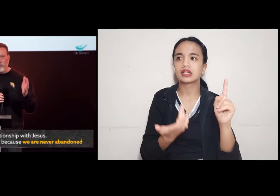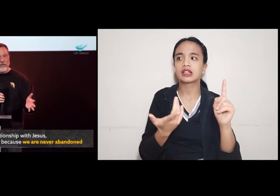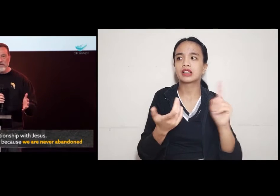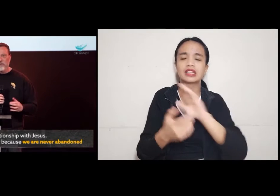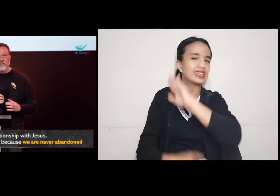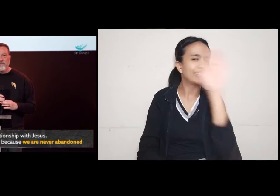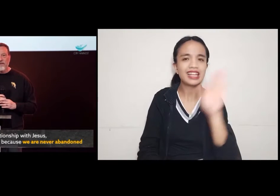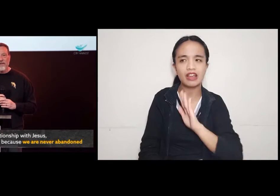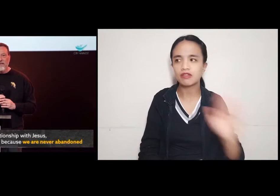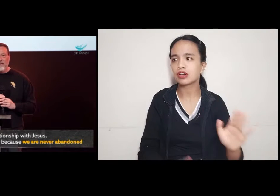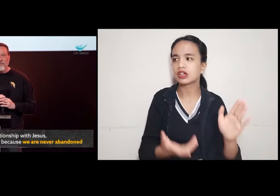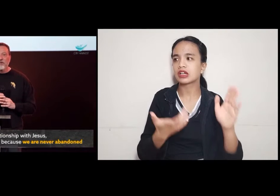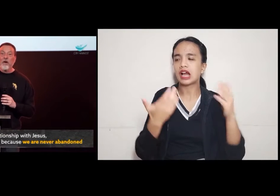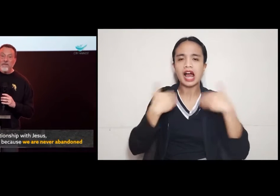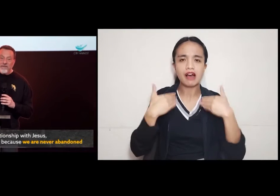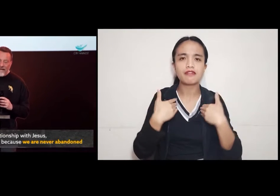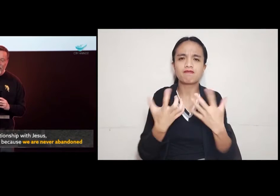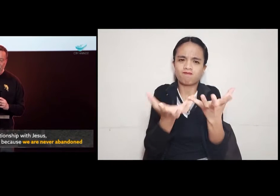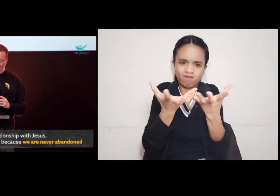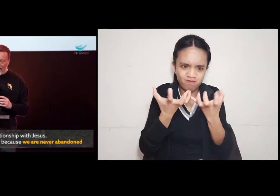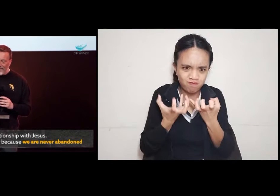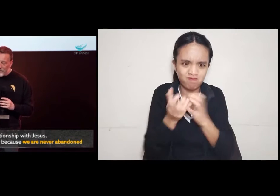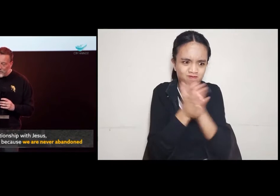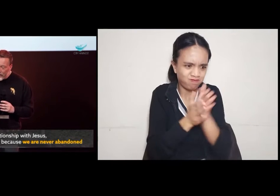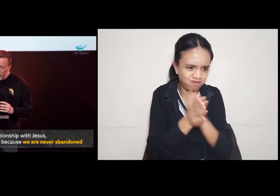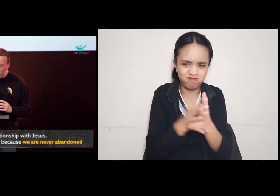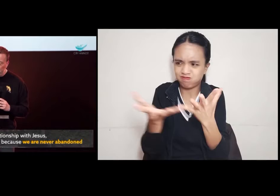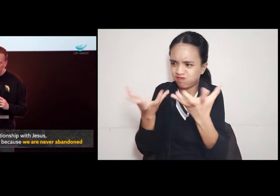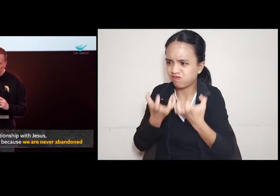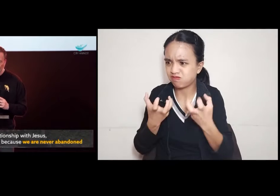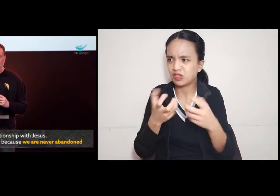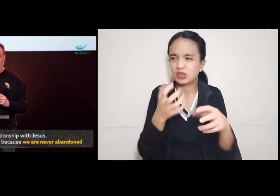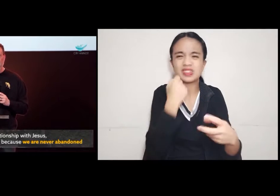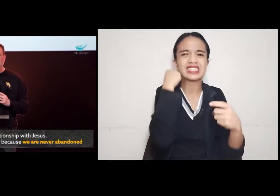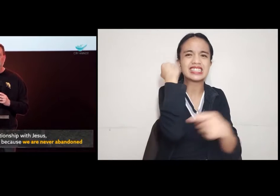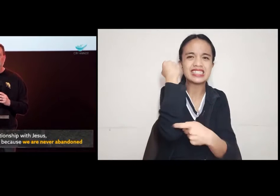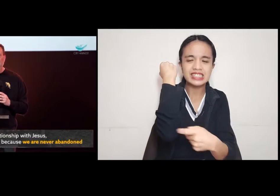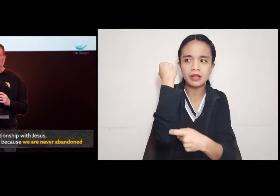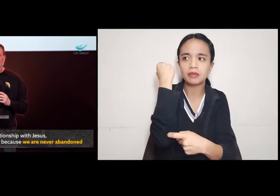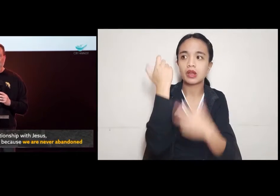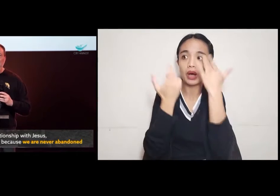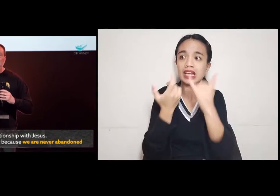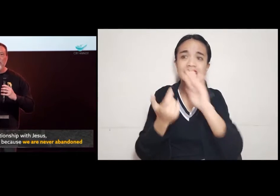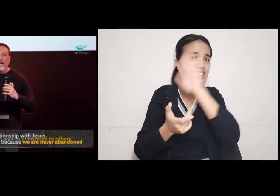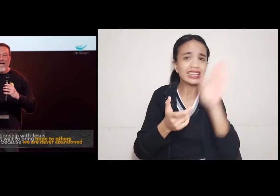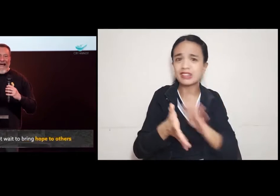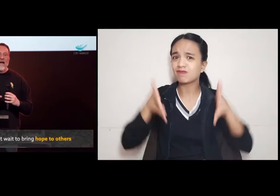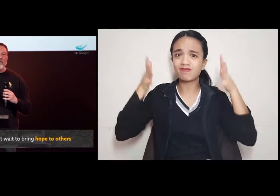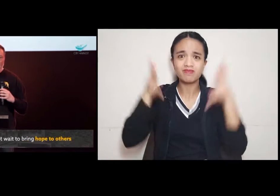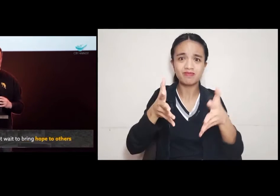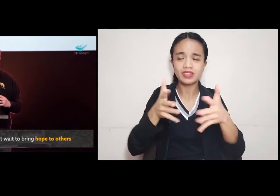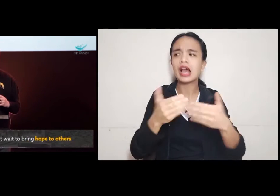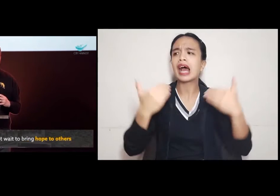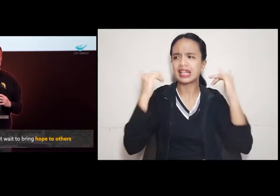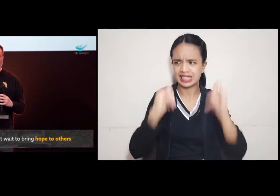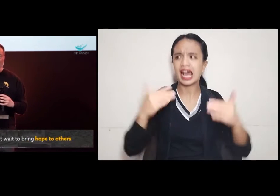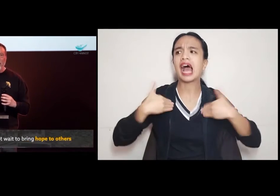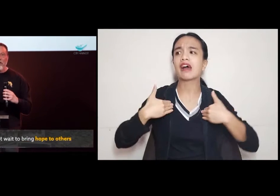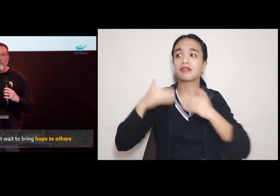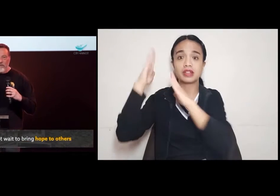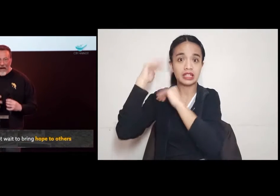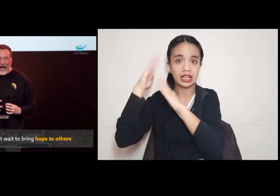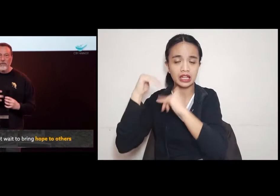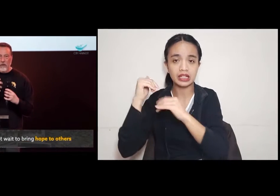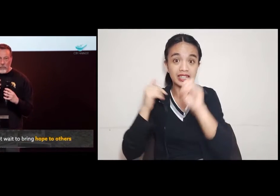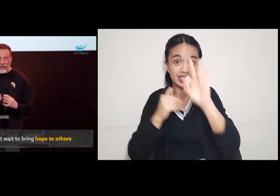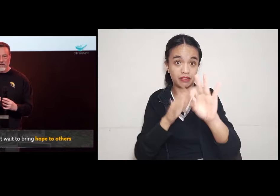filled with desperation, because we are never at the place where we've been abandoned. And when we have hope, and